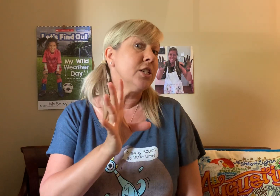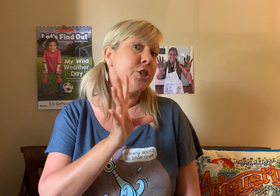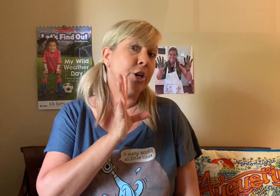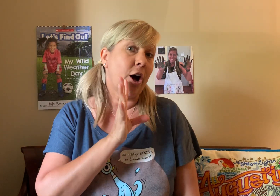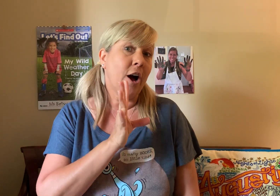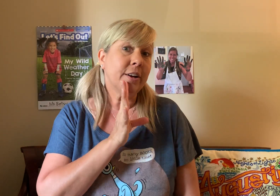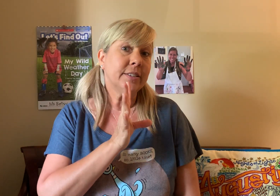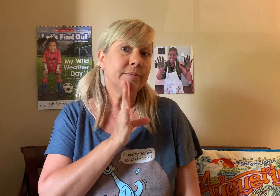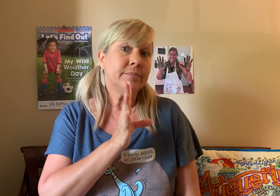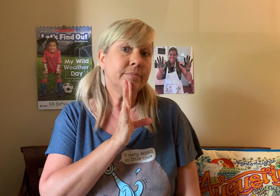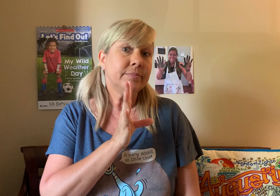Talk.